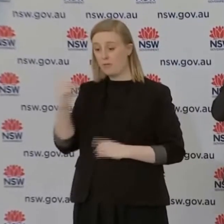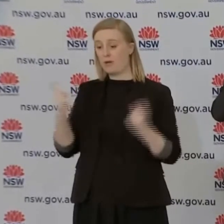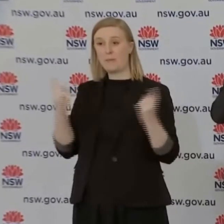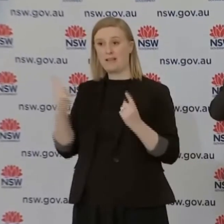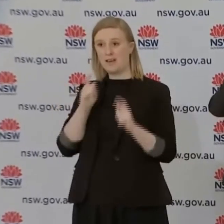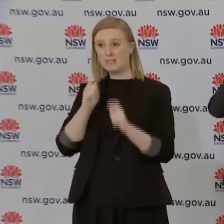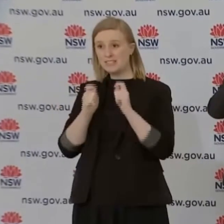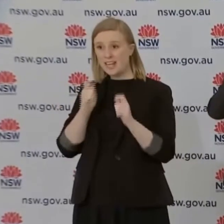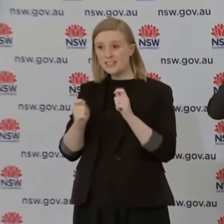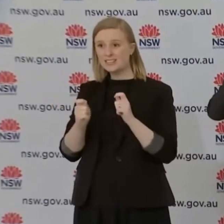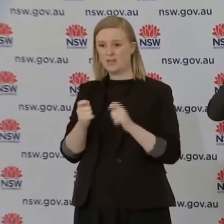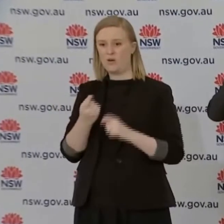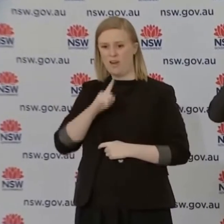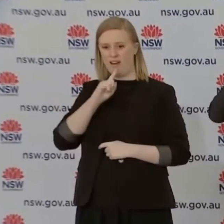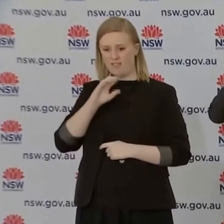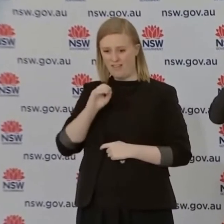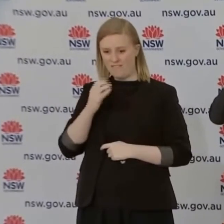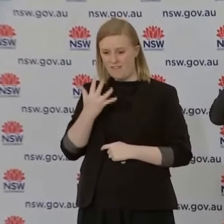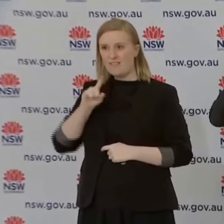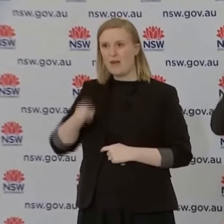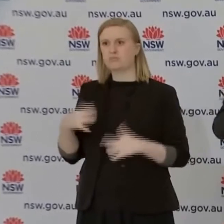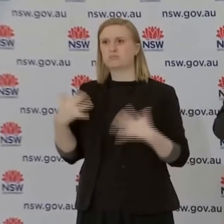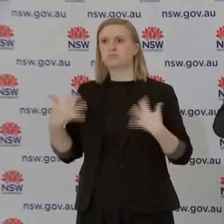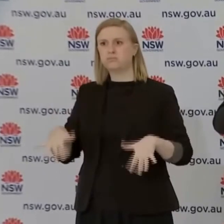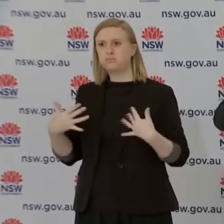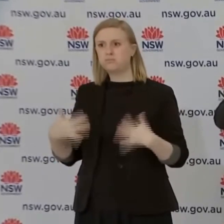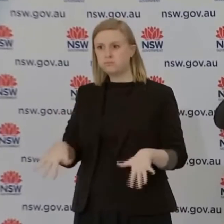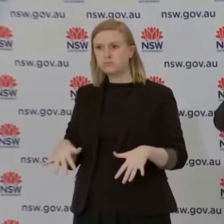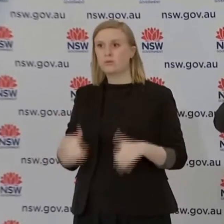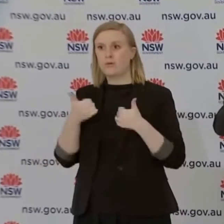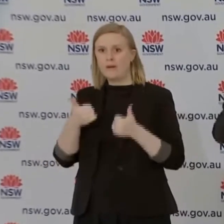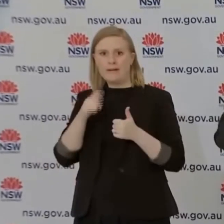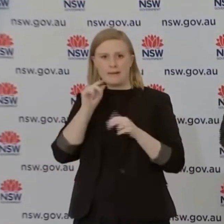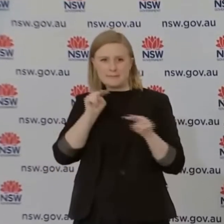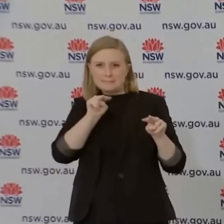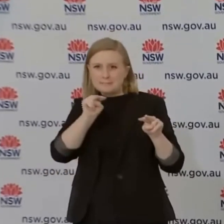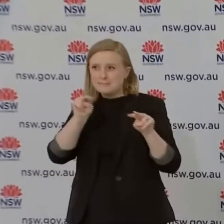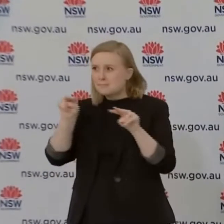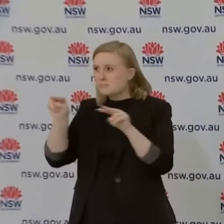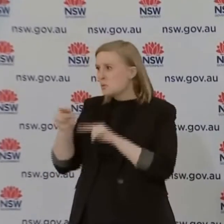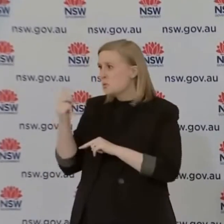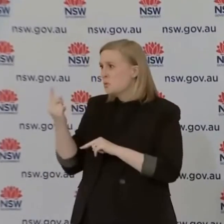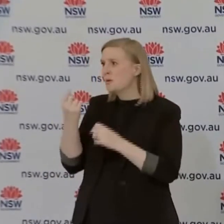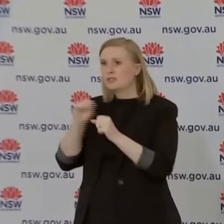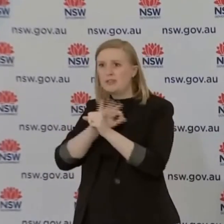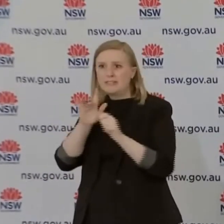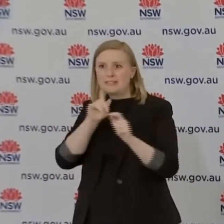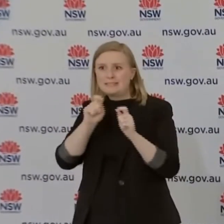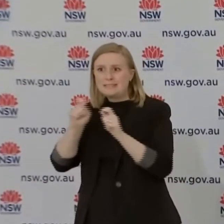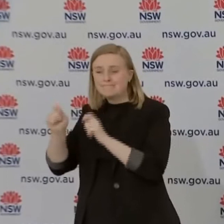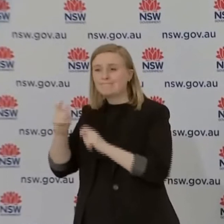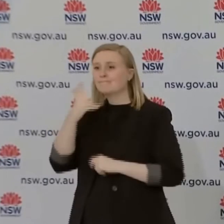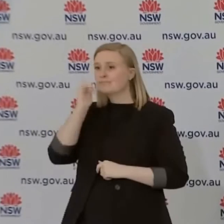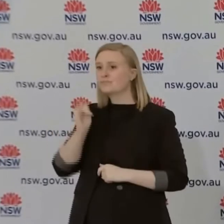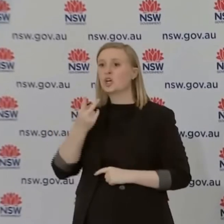good high number for us to be able to capture all the cases in the community. Unfortunately, we did have 233 cases